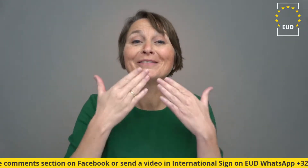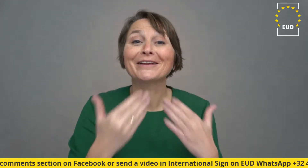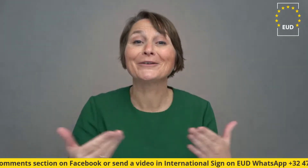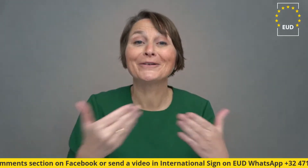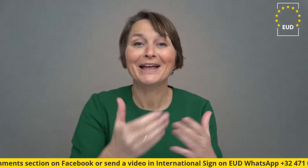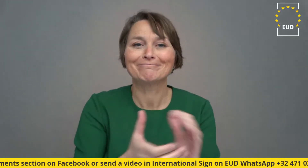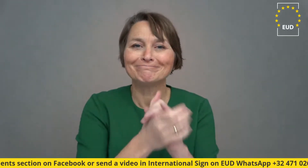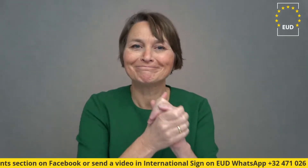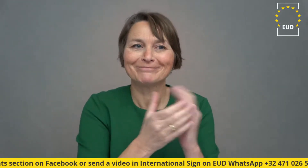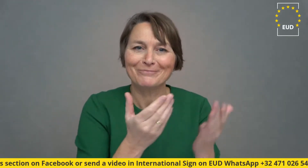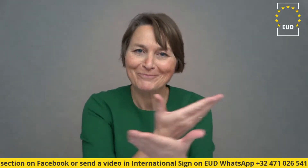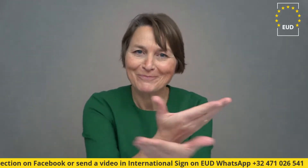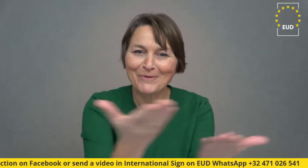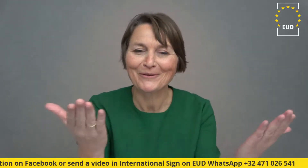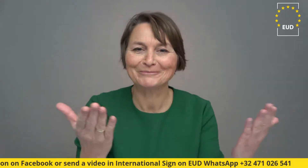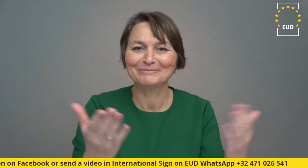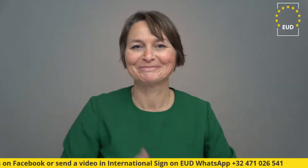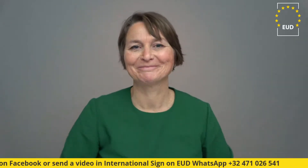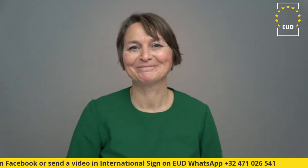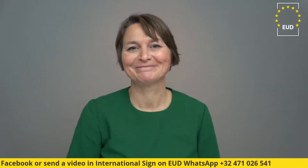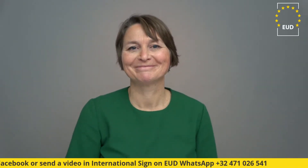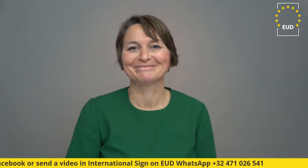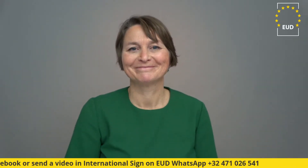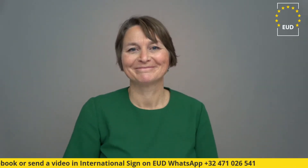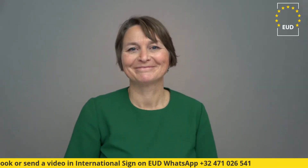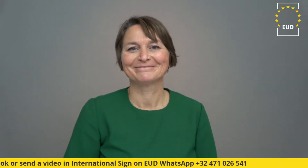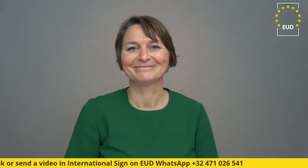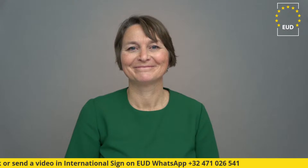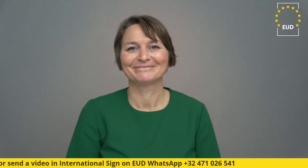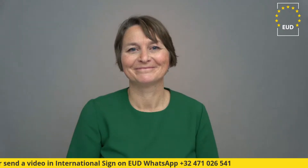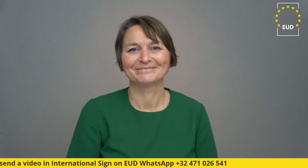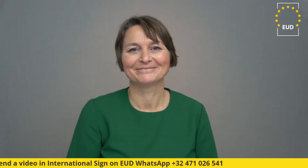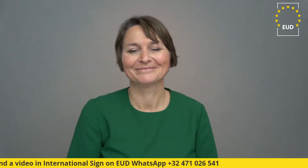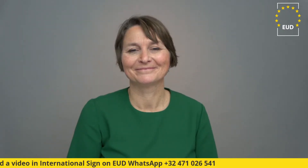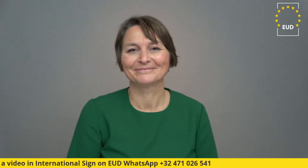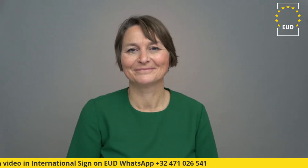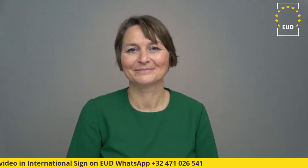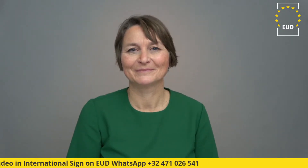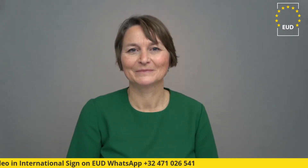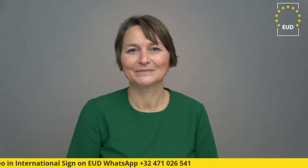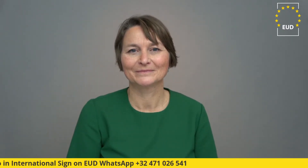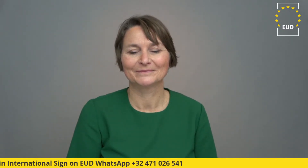being updated. Thanks again for watching, and I look forward to working together.